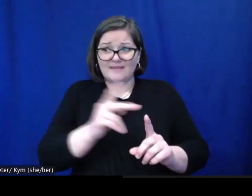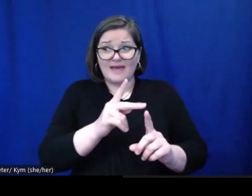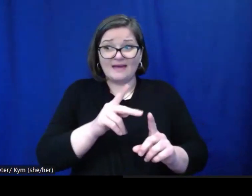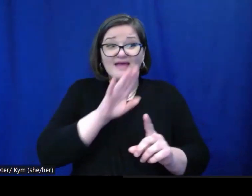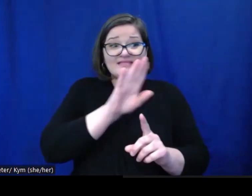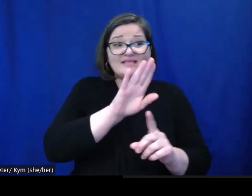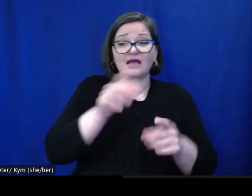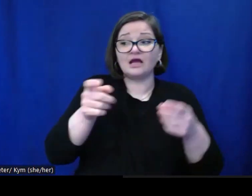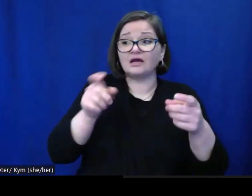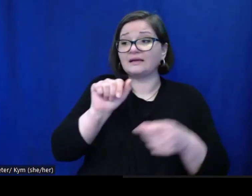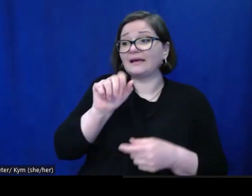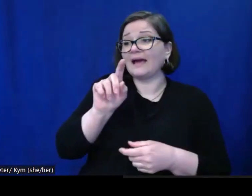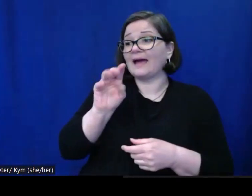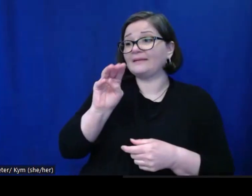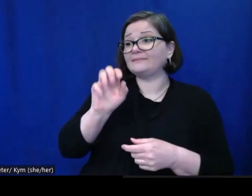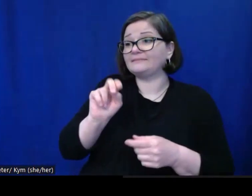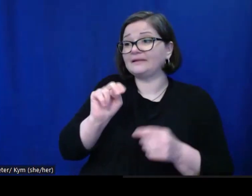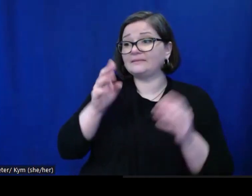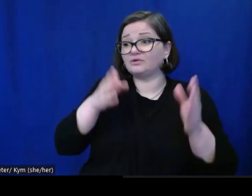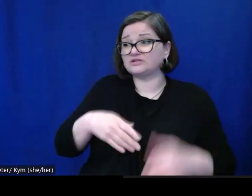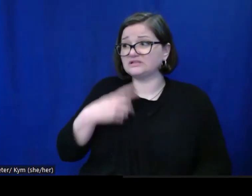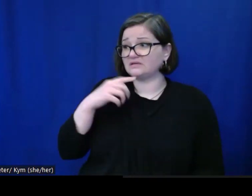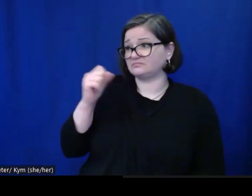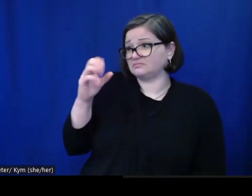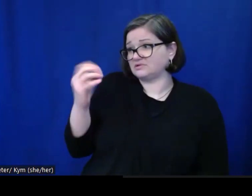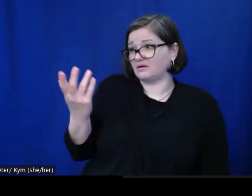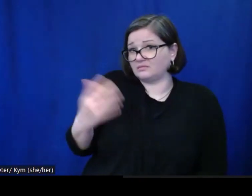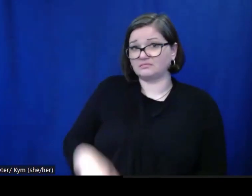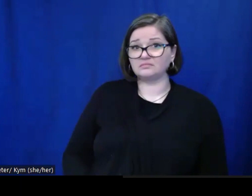me, so